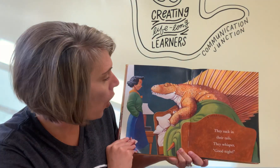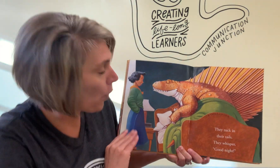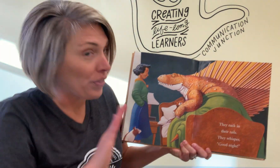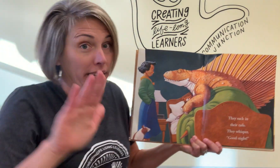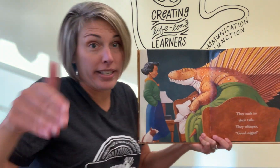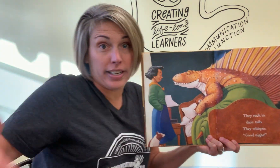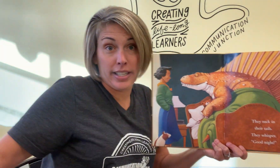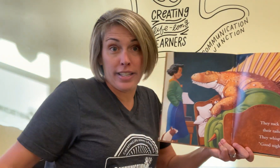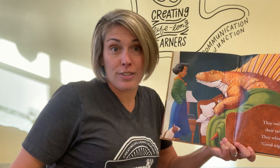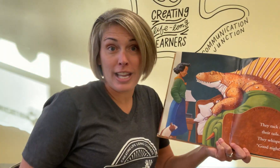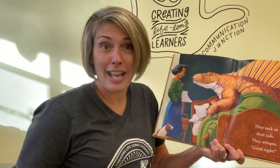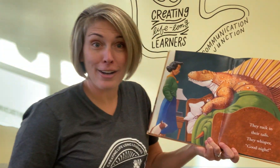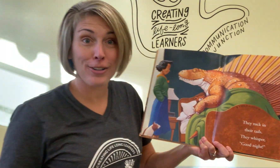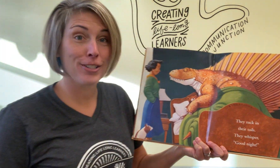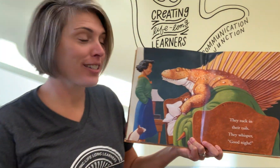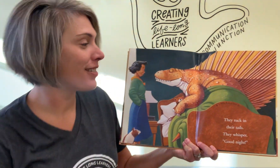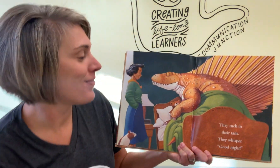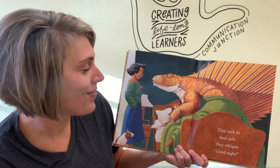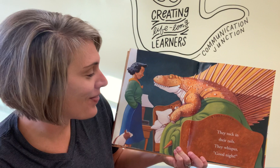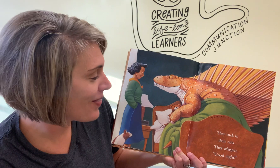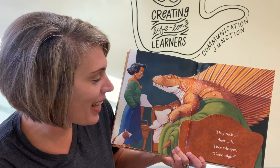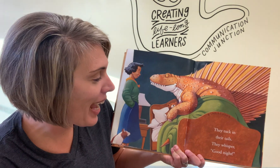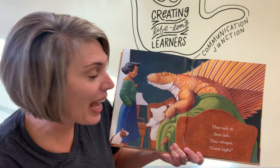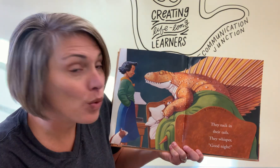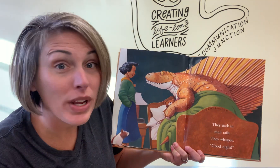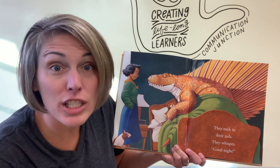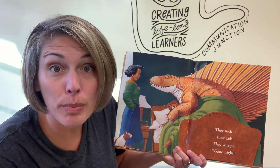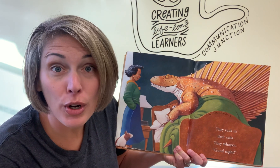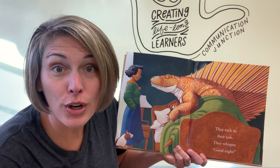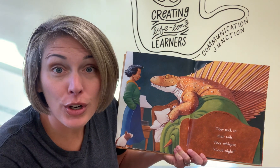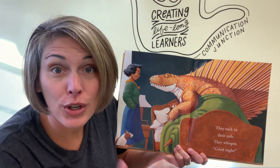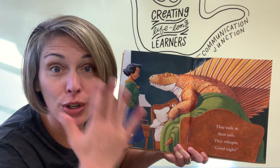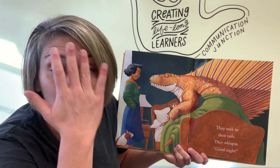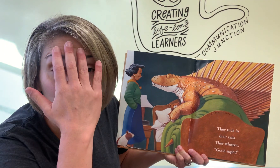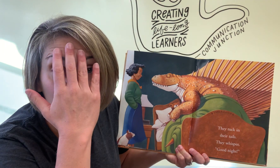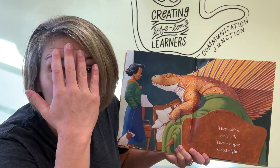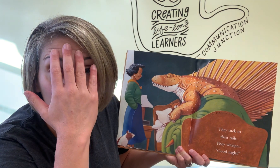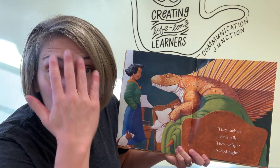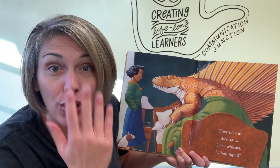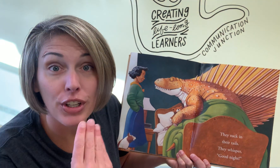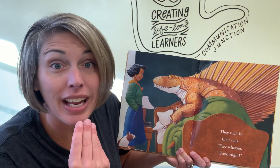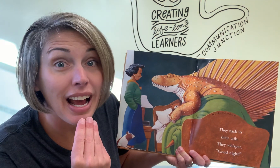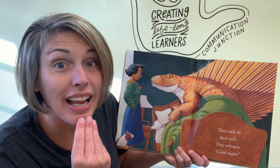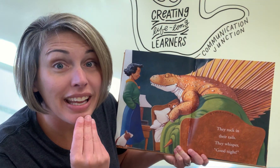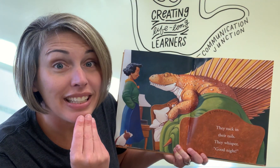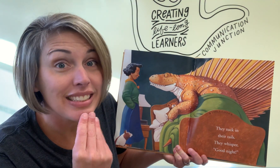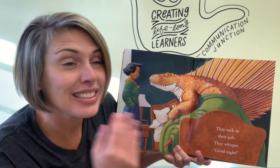They tuck in their tails and whisper good night.